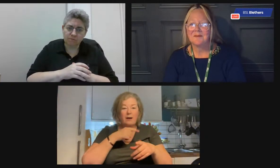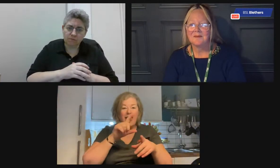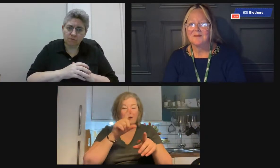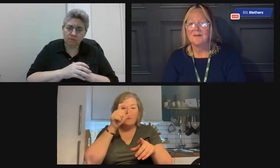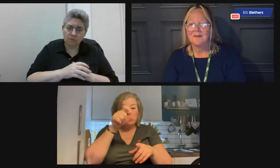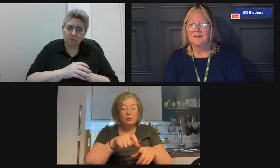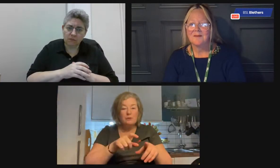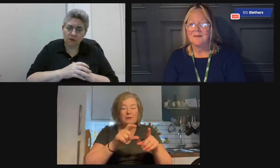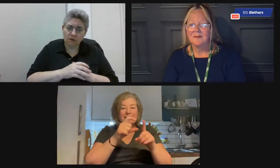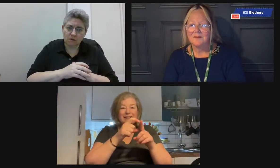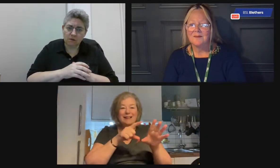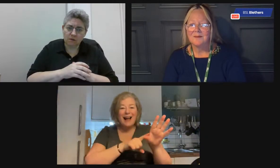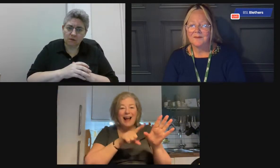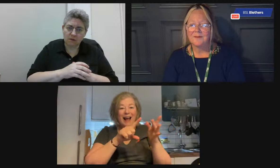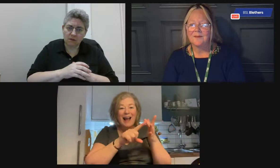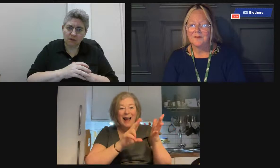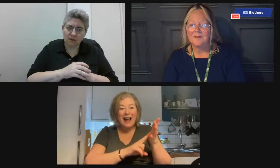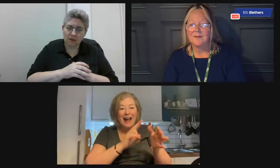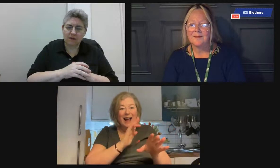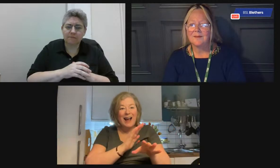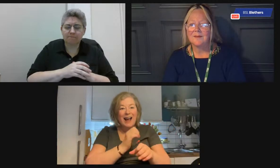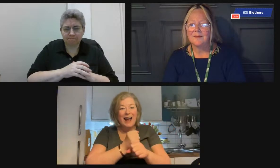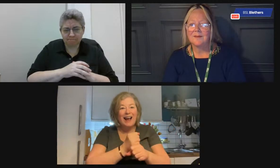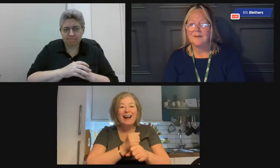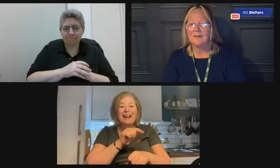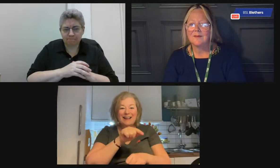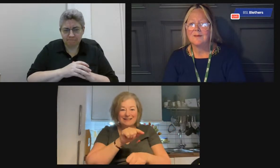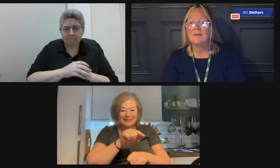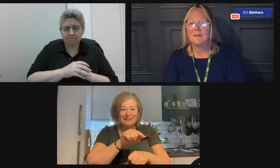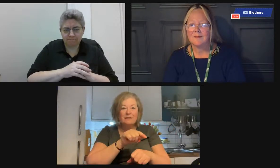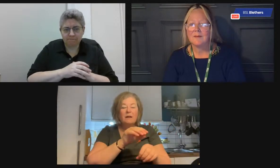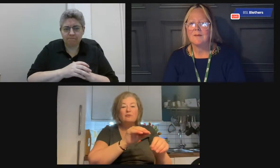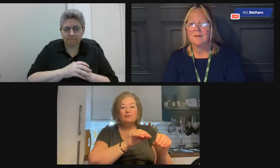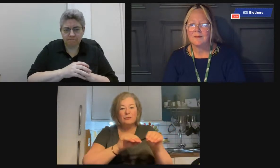they could contact you. What about you, Colleen?